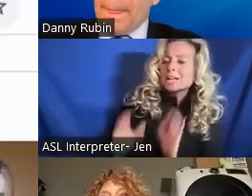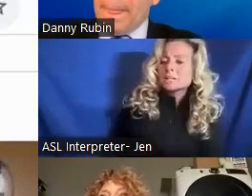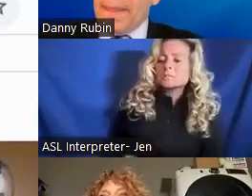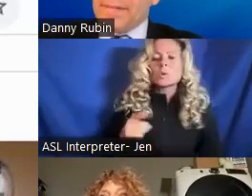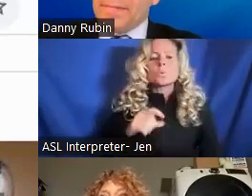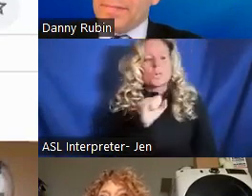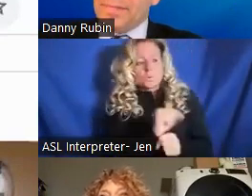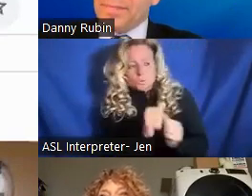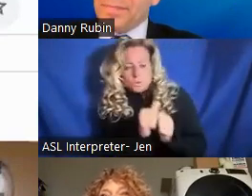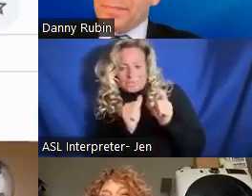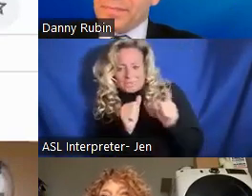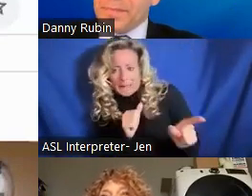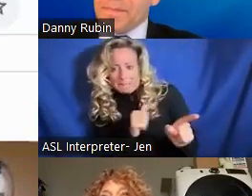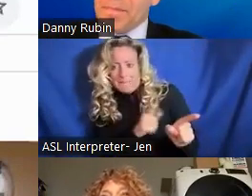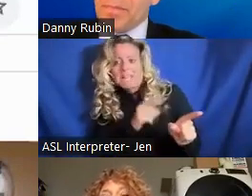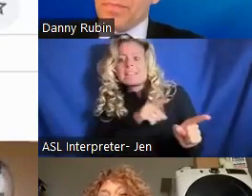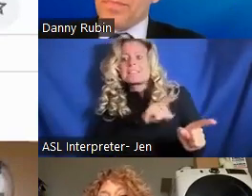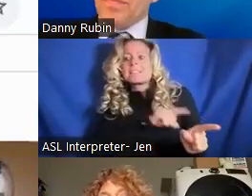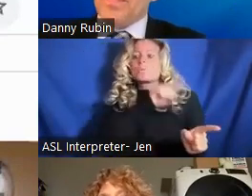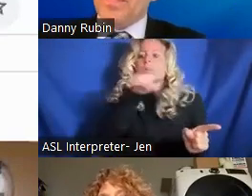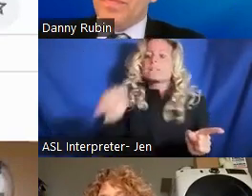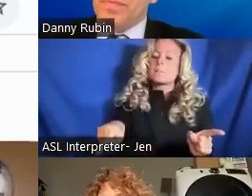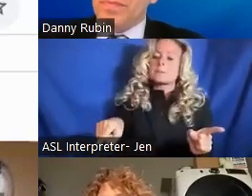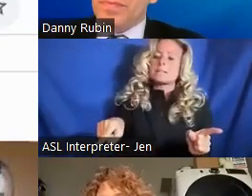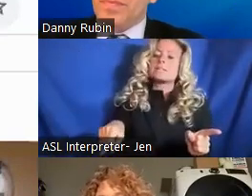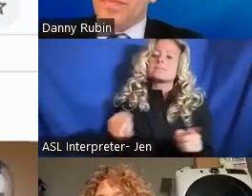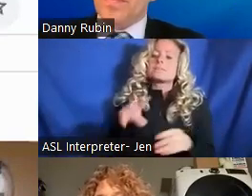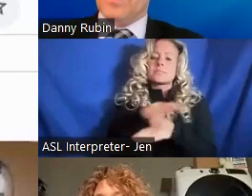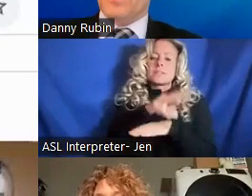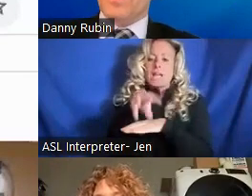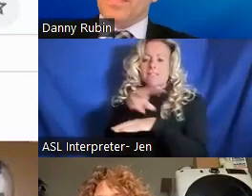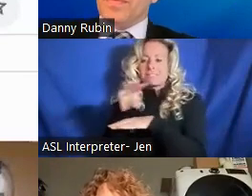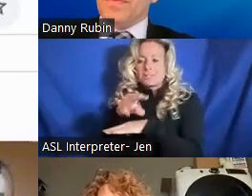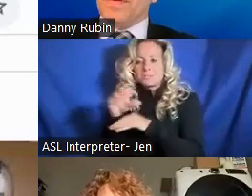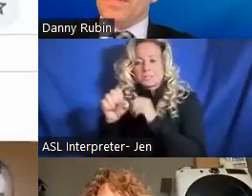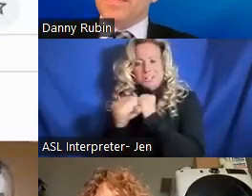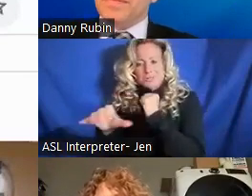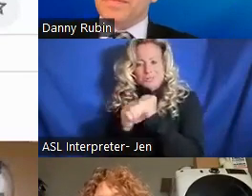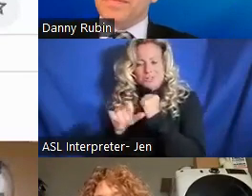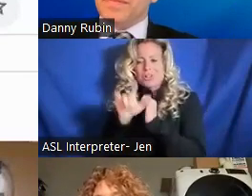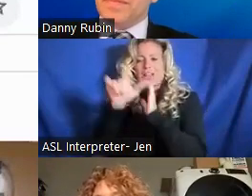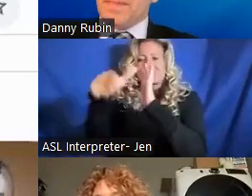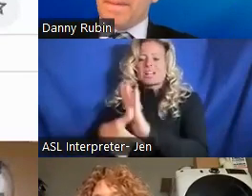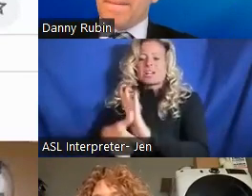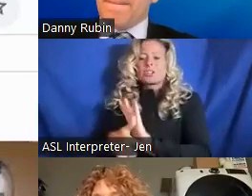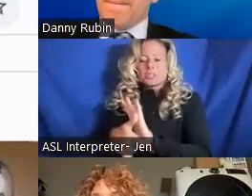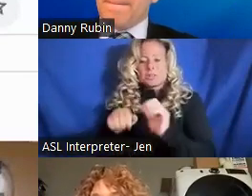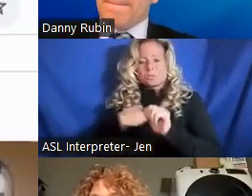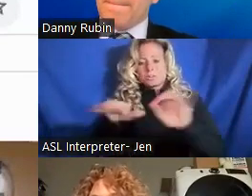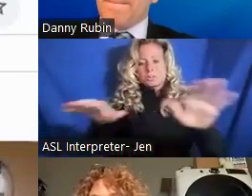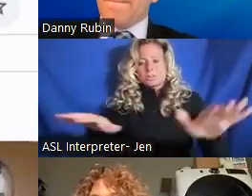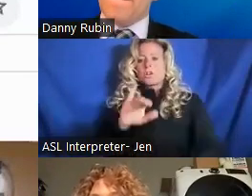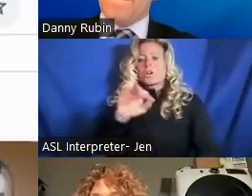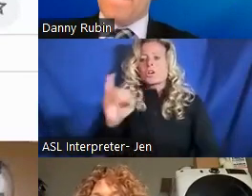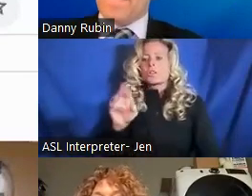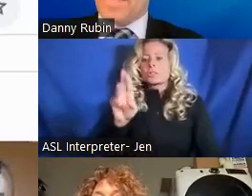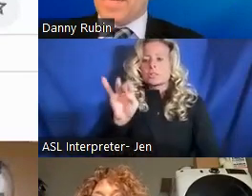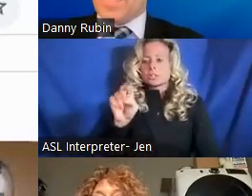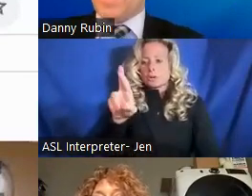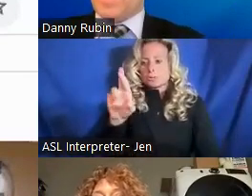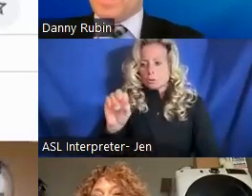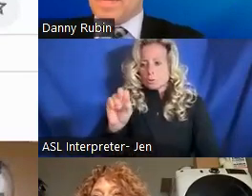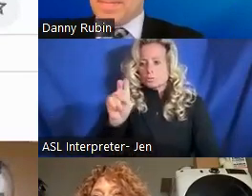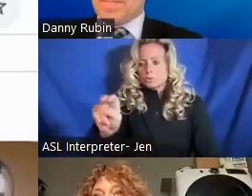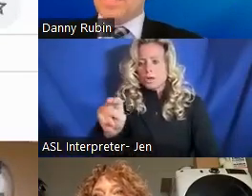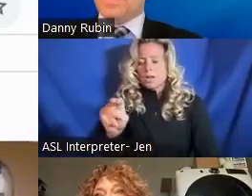with them, and they came in and filmed a commercial for us that they would later on air on their jumbotron,